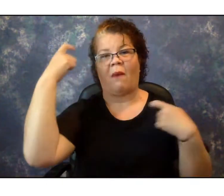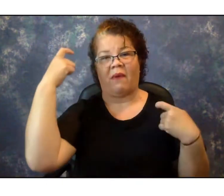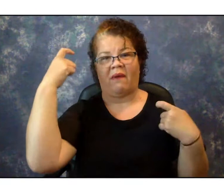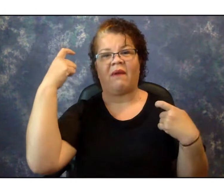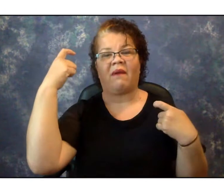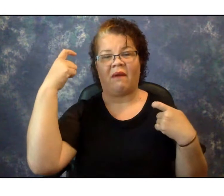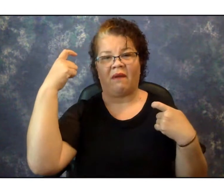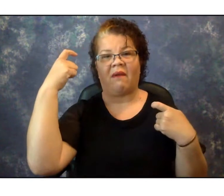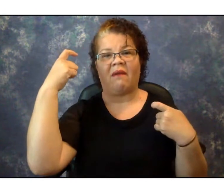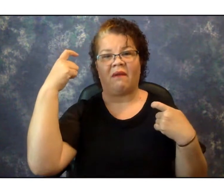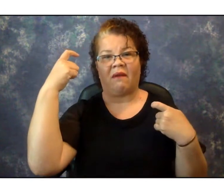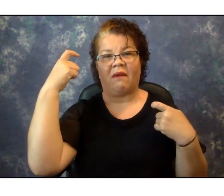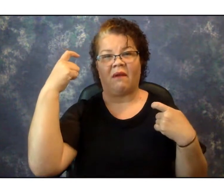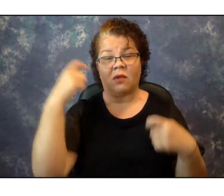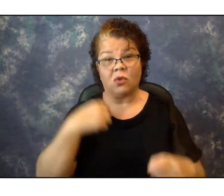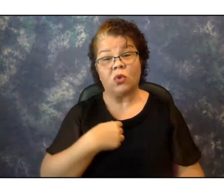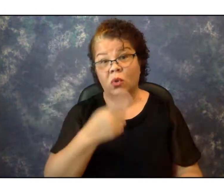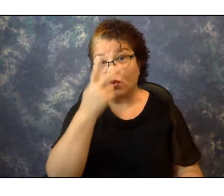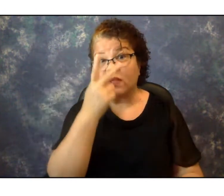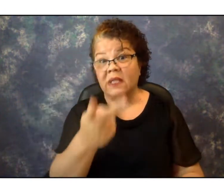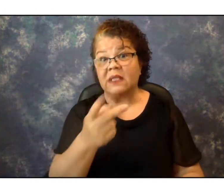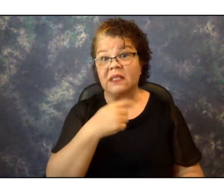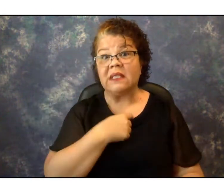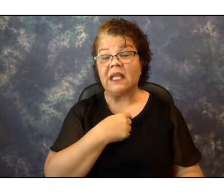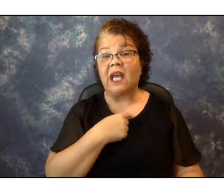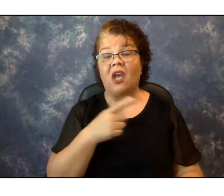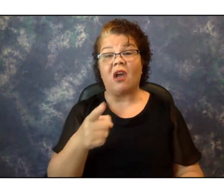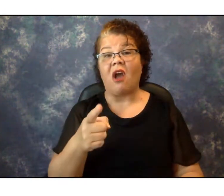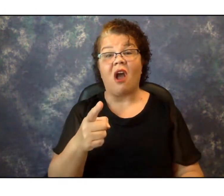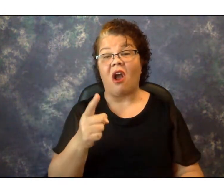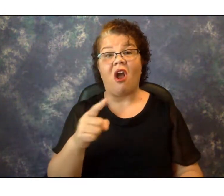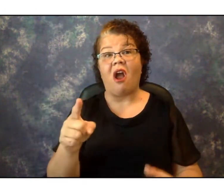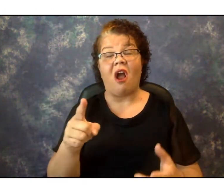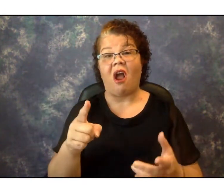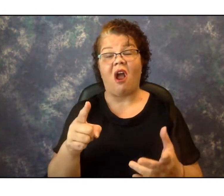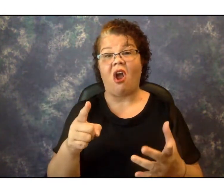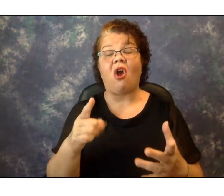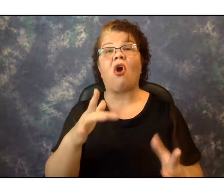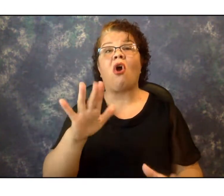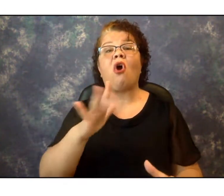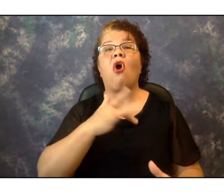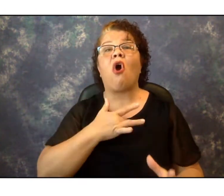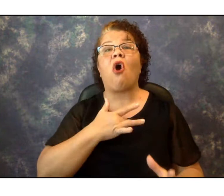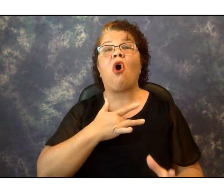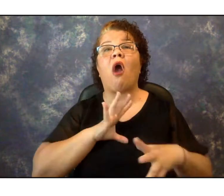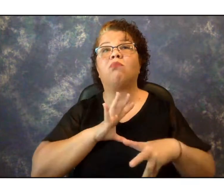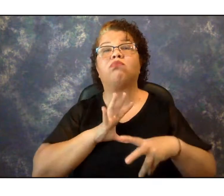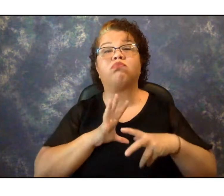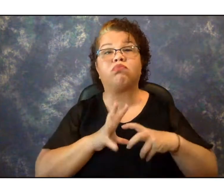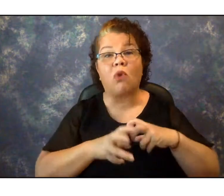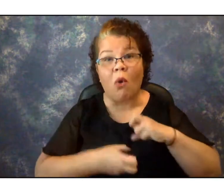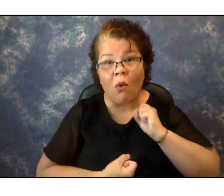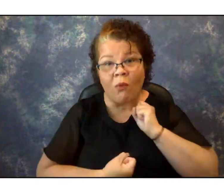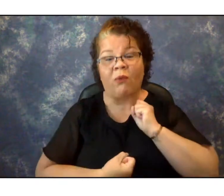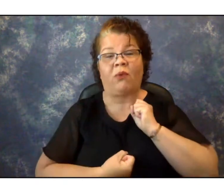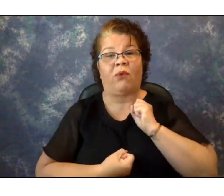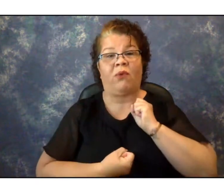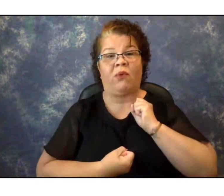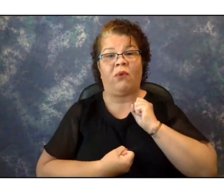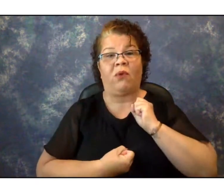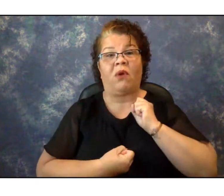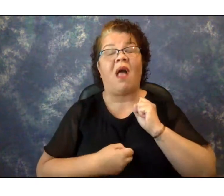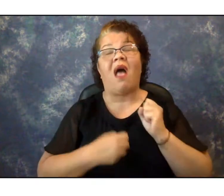you see her falling out in front of that casket, we see her heartbroken, right? And so it's very hard for